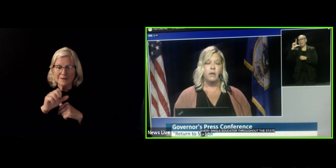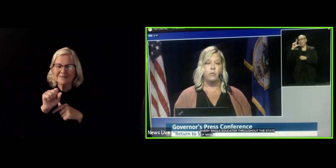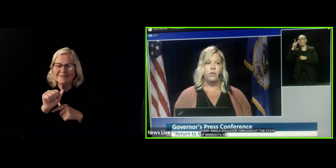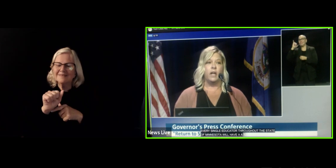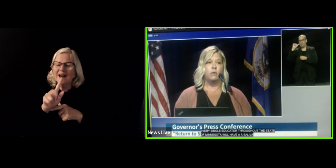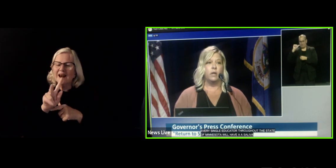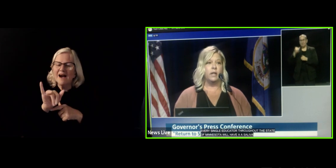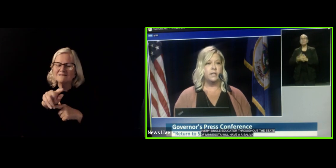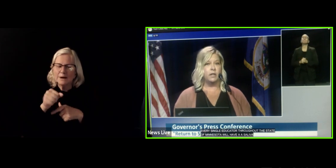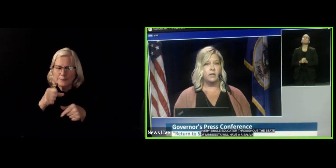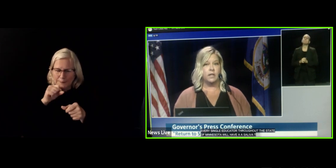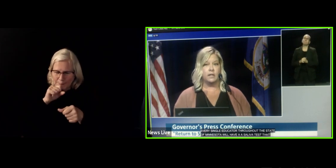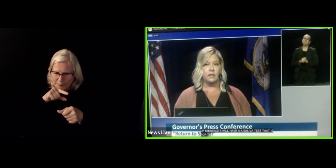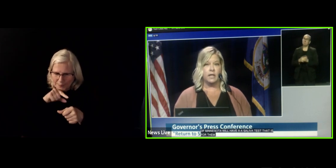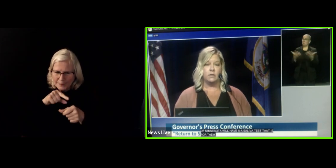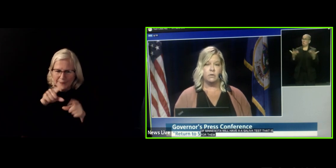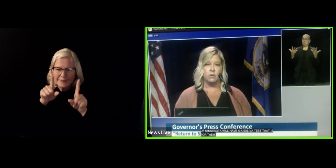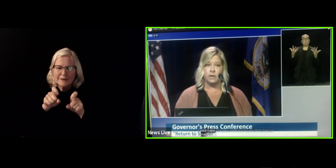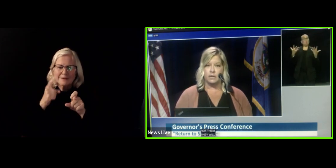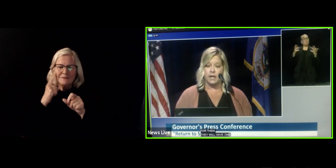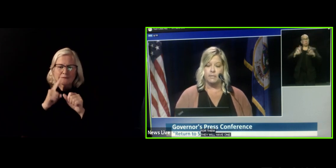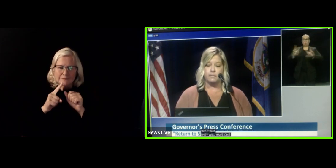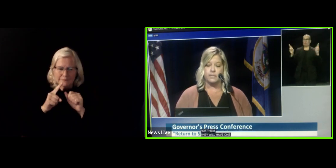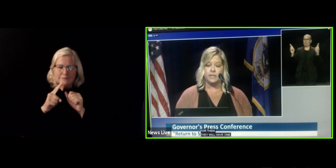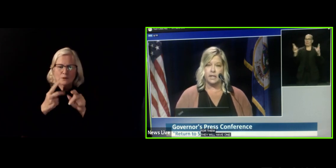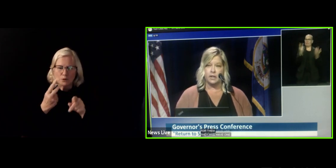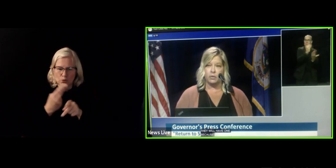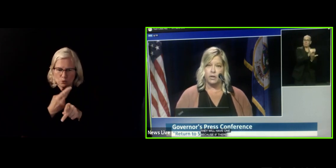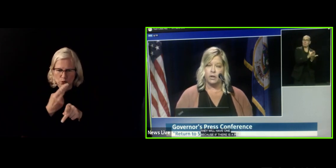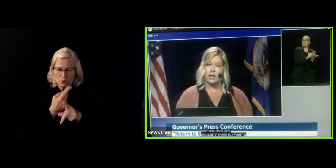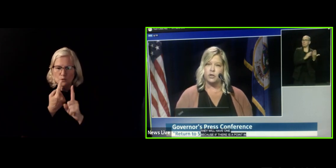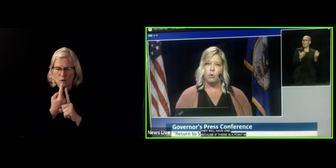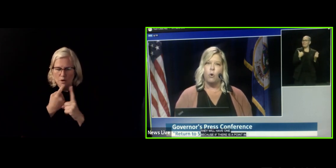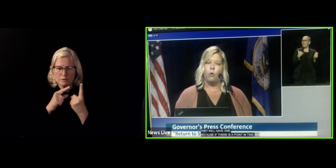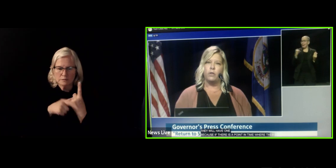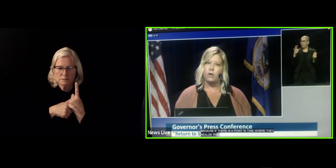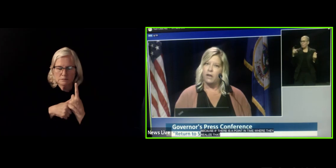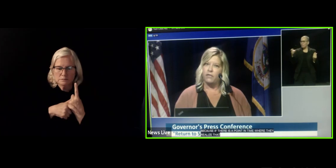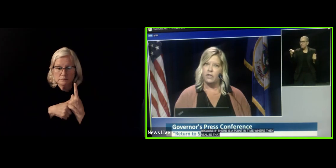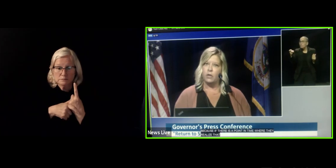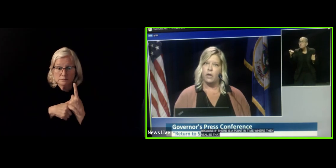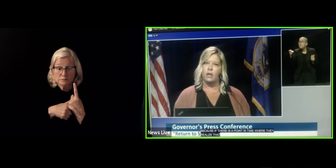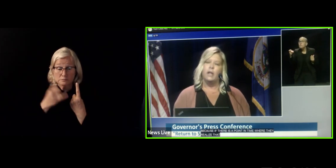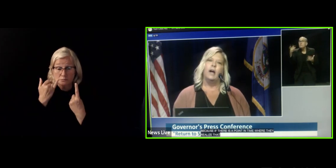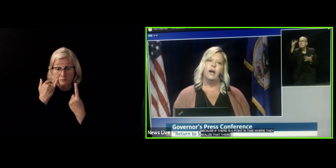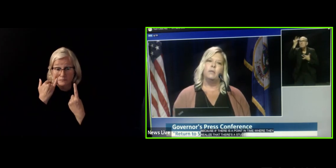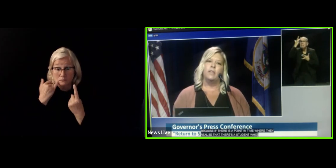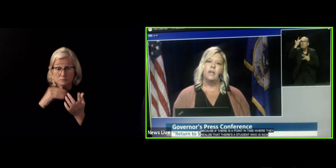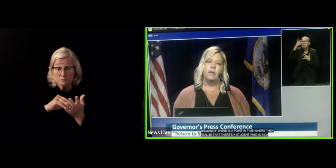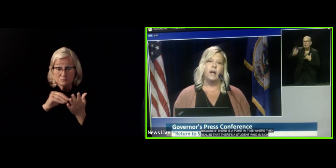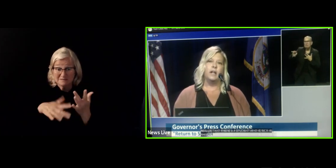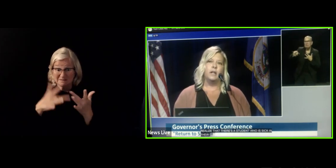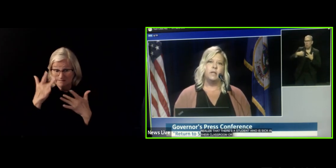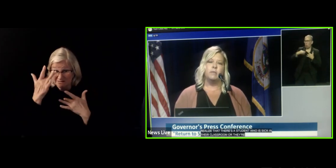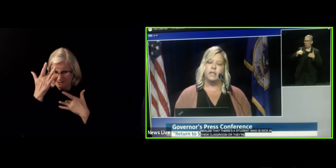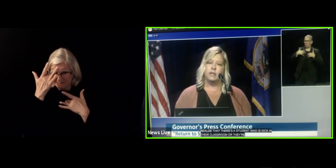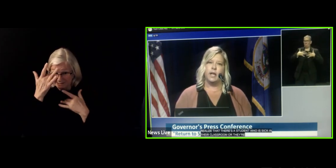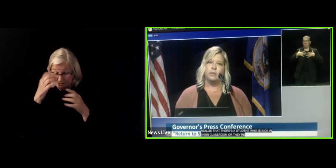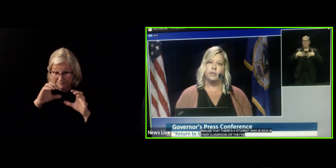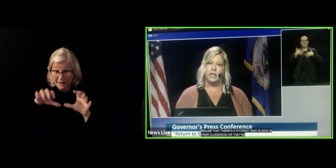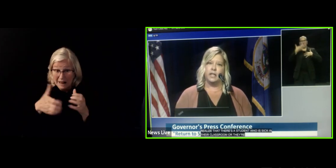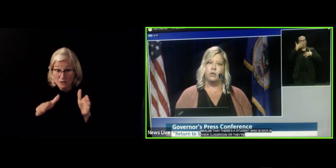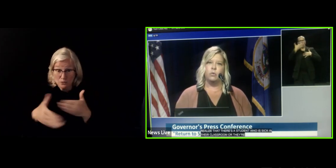time where they realize that there is a student who is sick in their classroom, or they're not feeling well, and they may not be